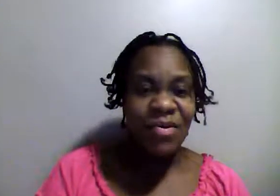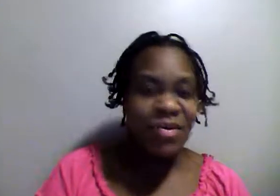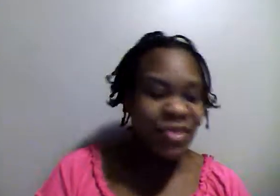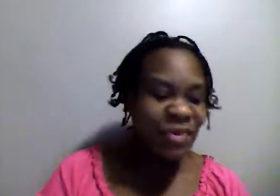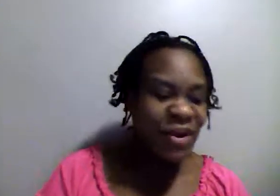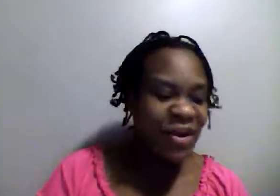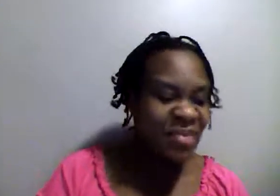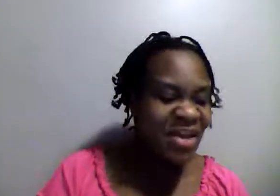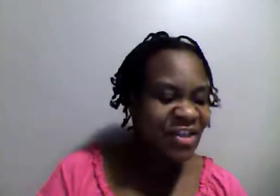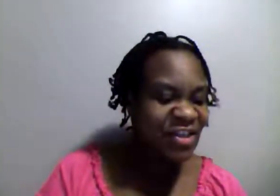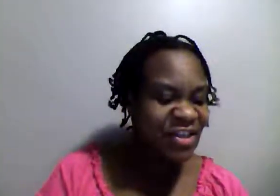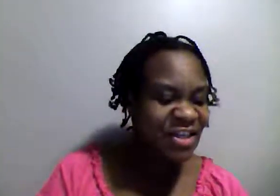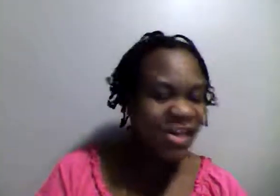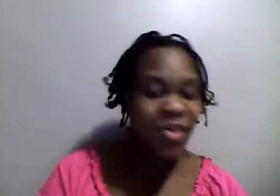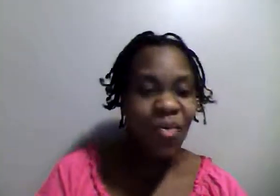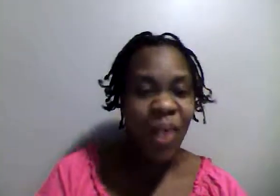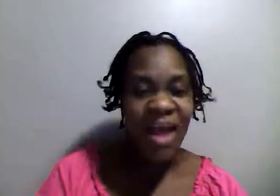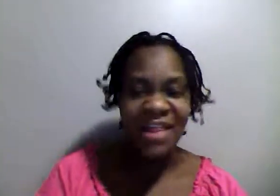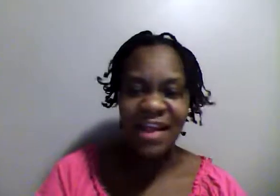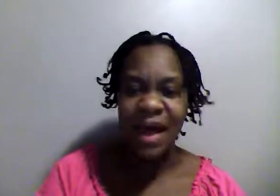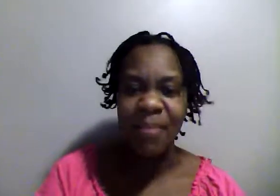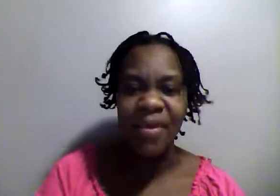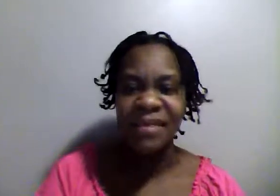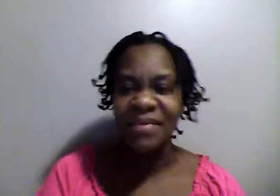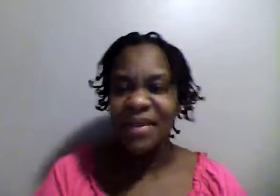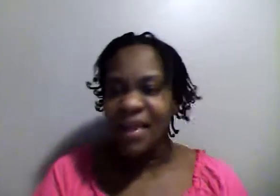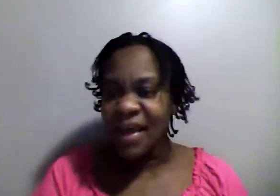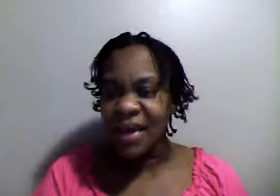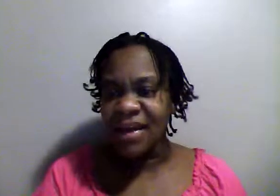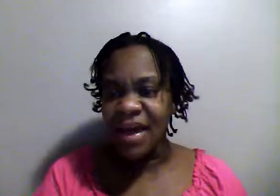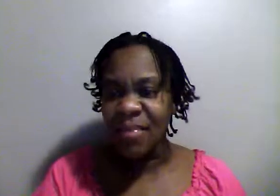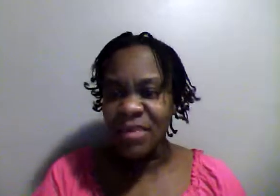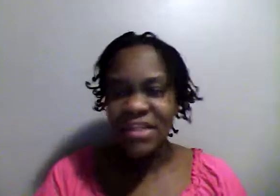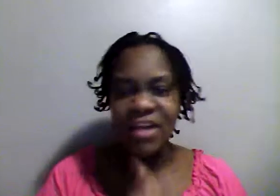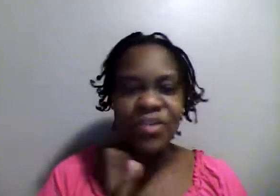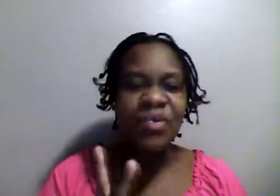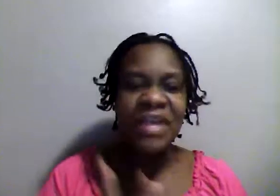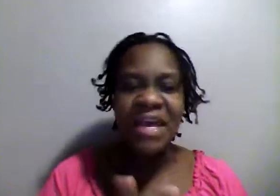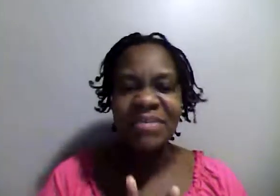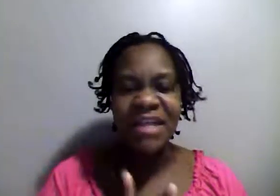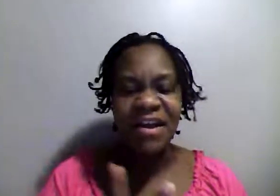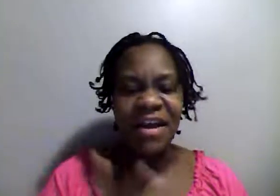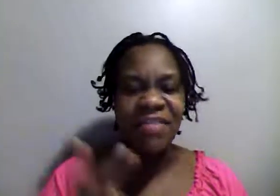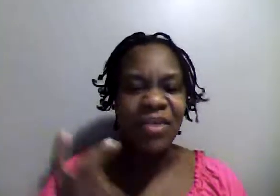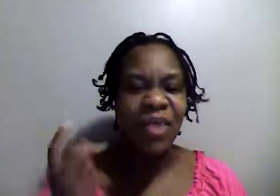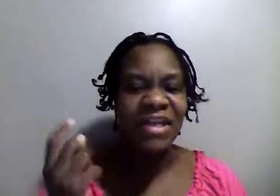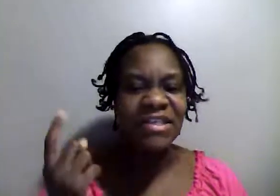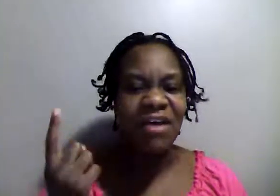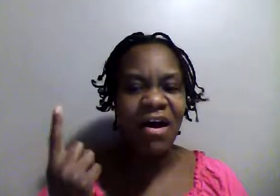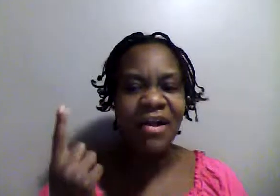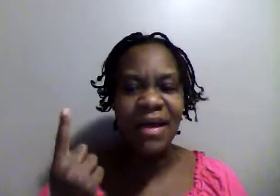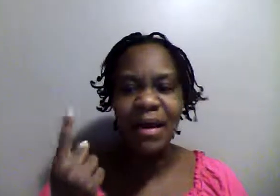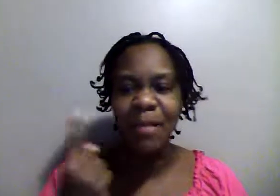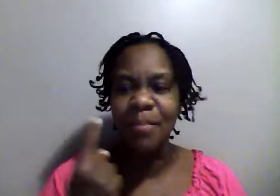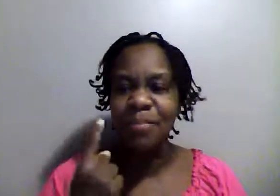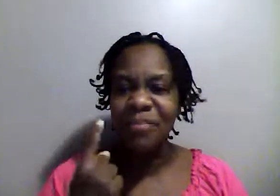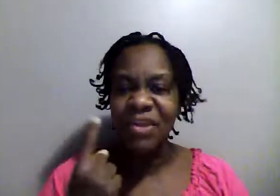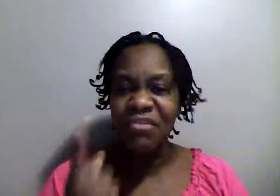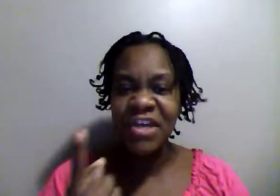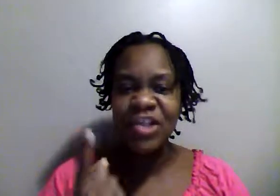So we're going to be discussing why that happened. And it happens, there are two names that are given. One is called green